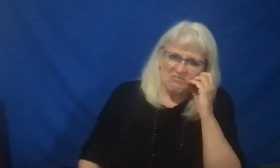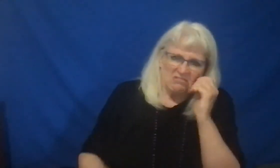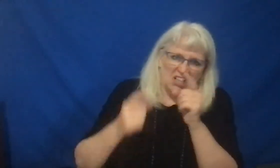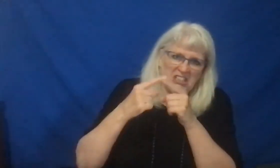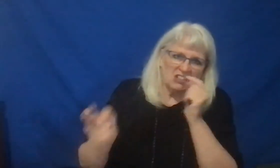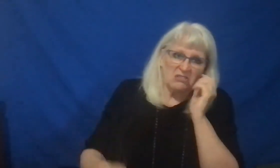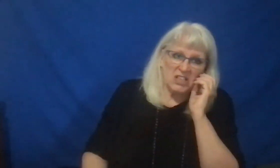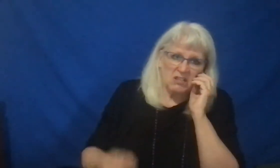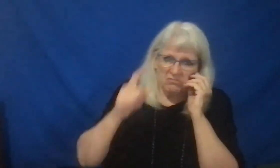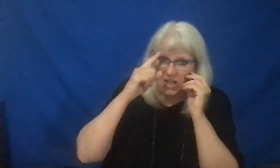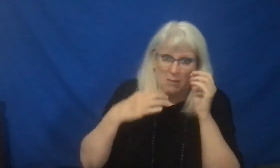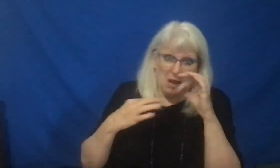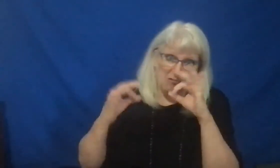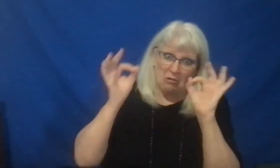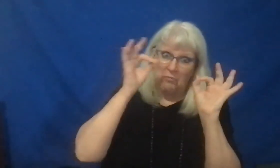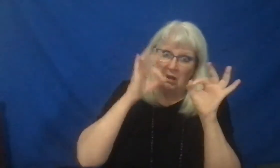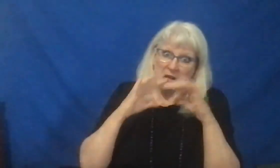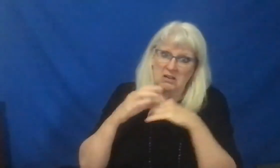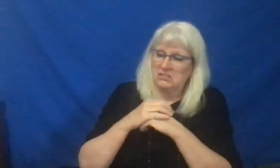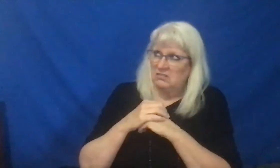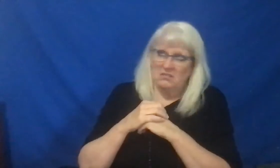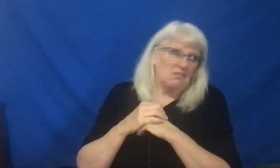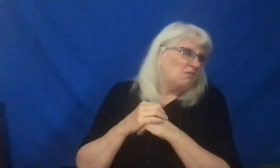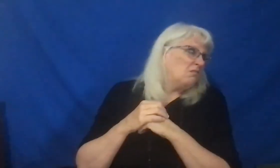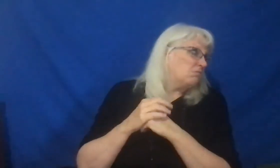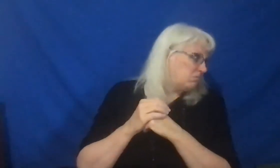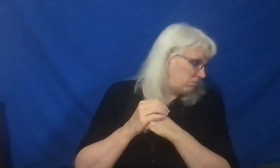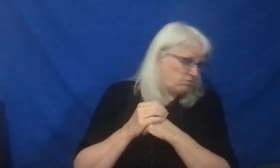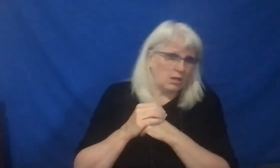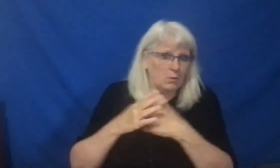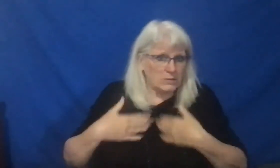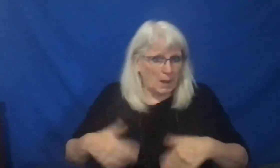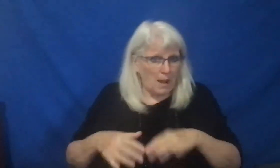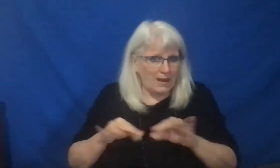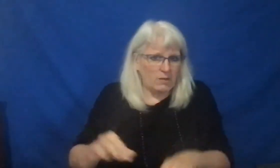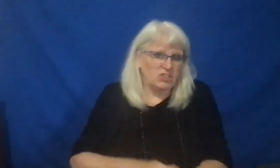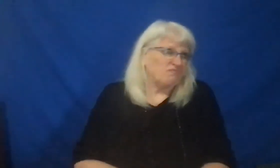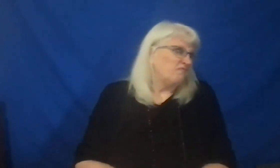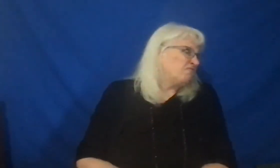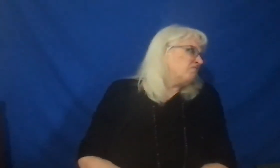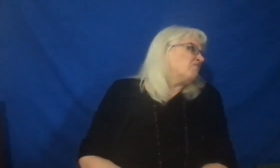rolling my eyes? Am I turning away? What is my body language? Right? That we all give each other the